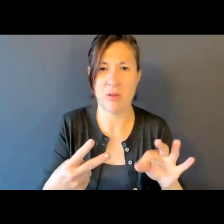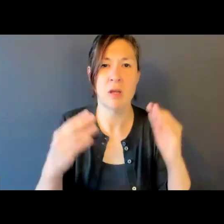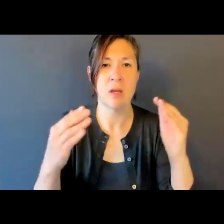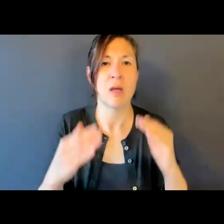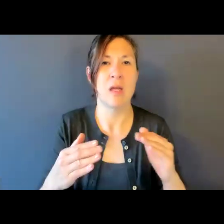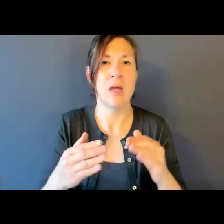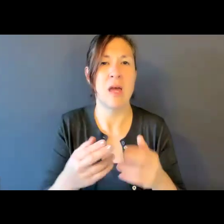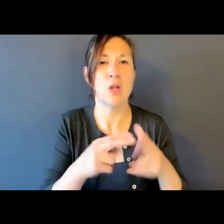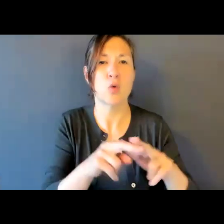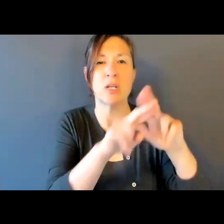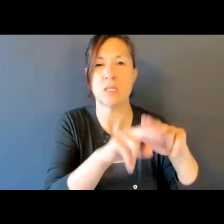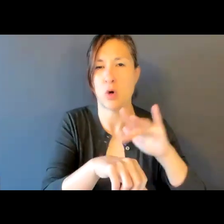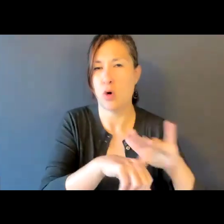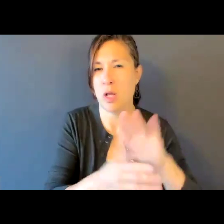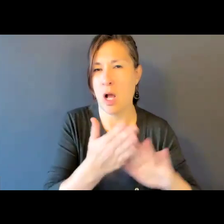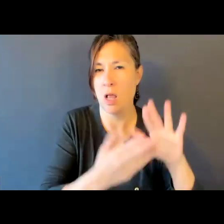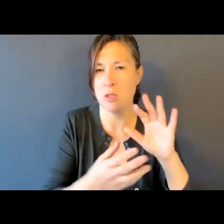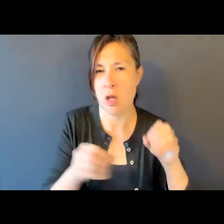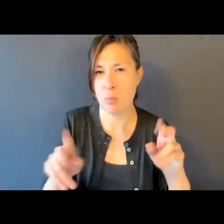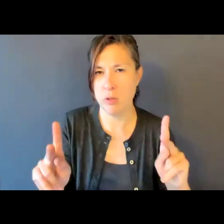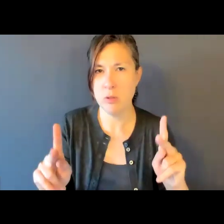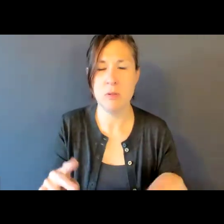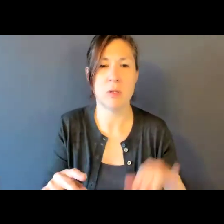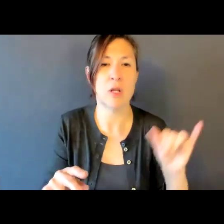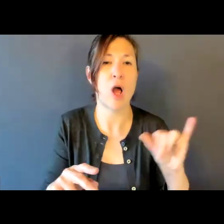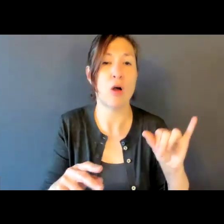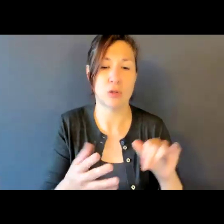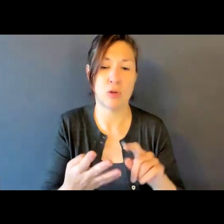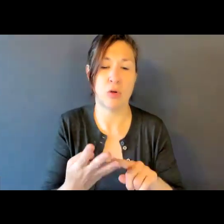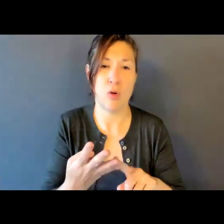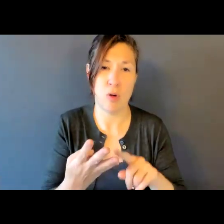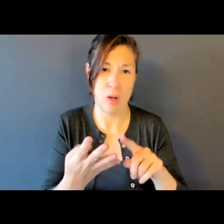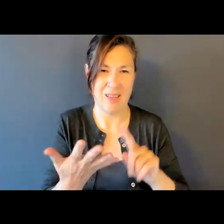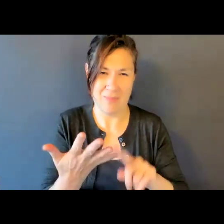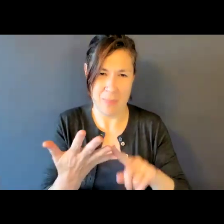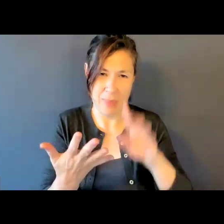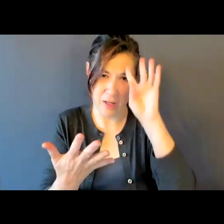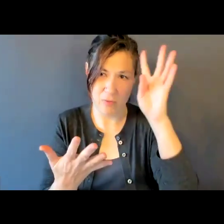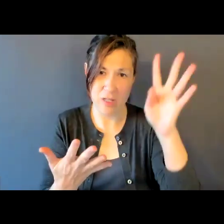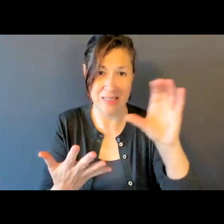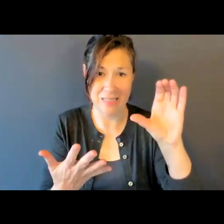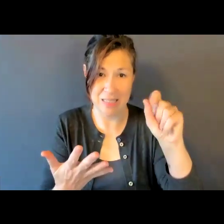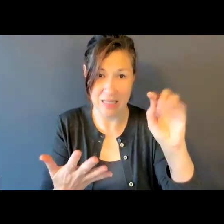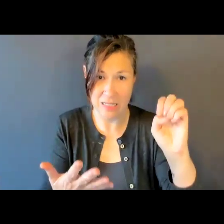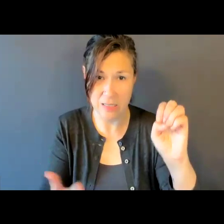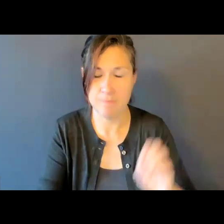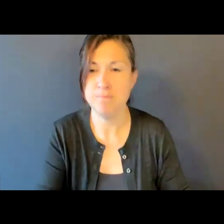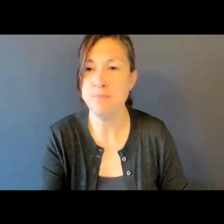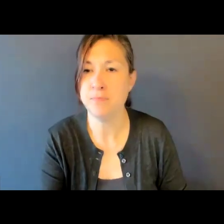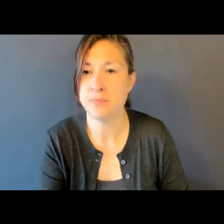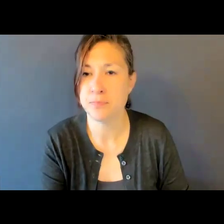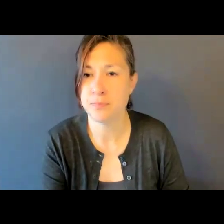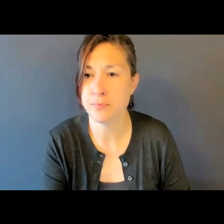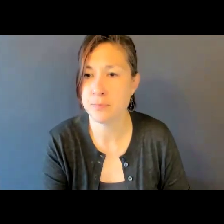we just started to talk about, innovation in CTE pathways across the secondary schools. As I mentioned, the Mass